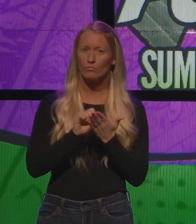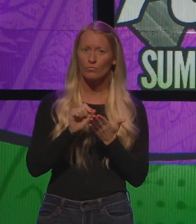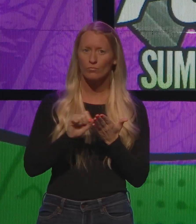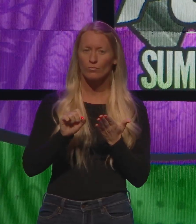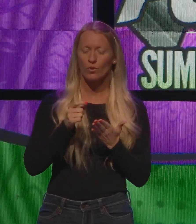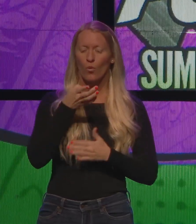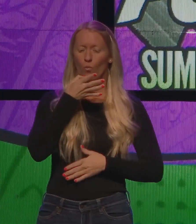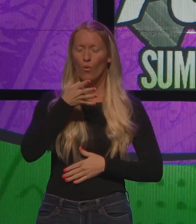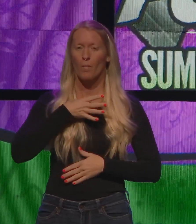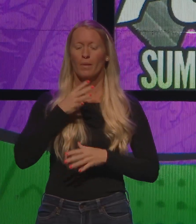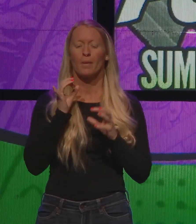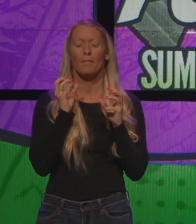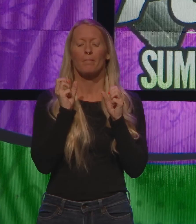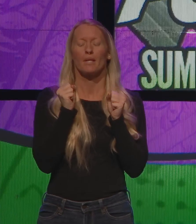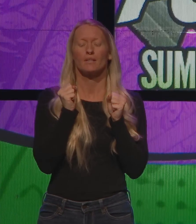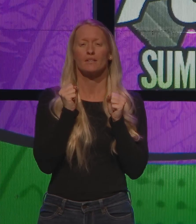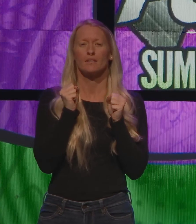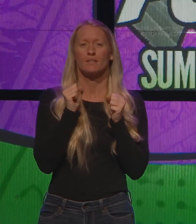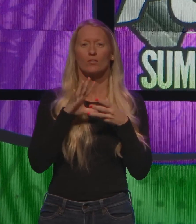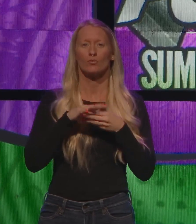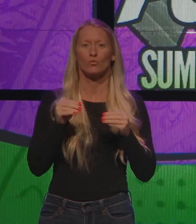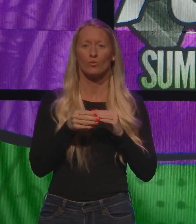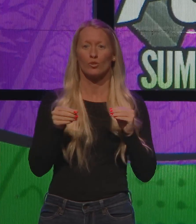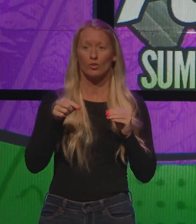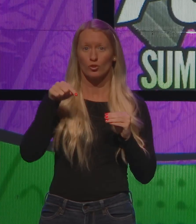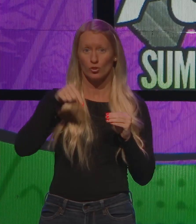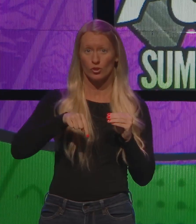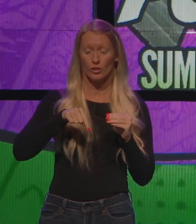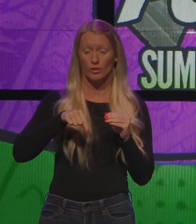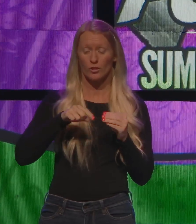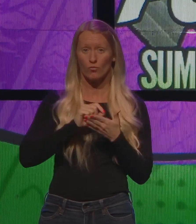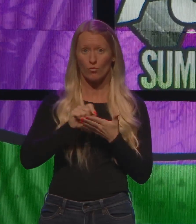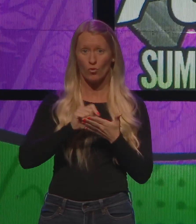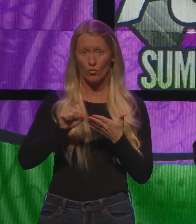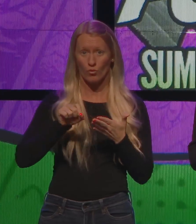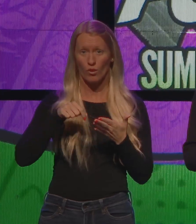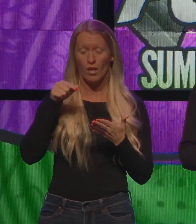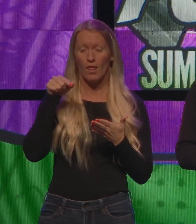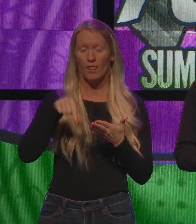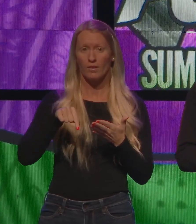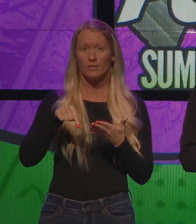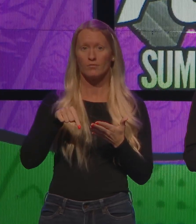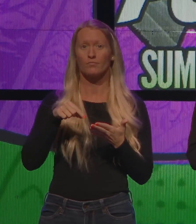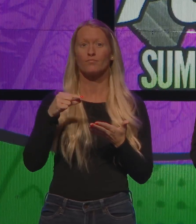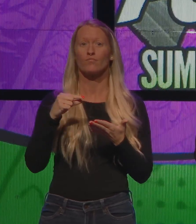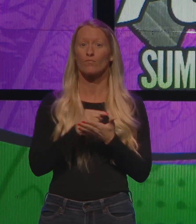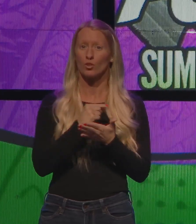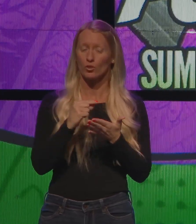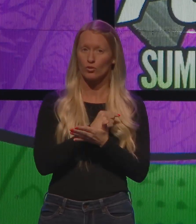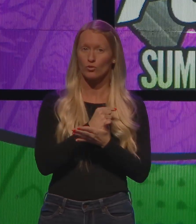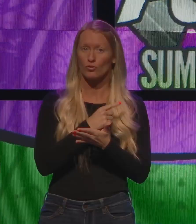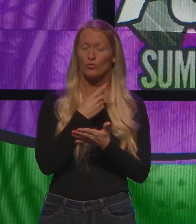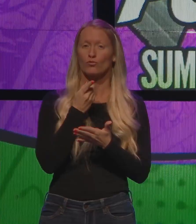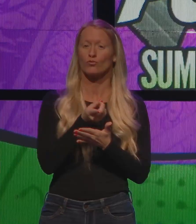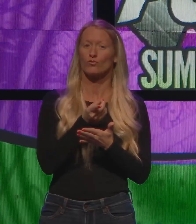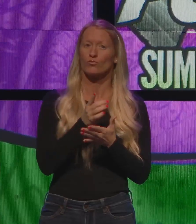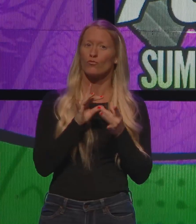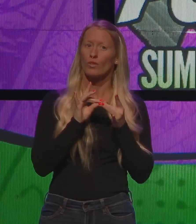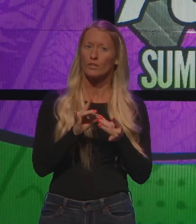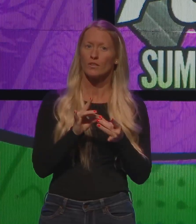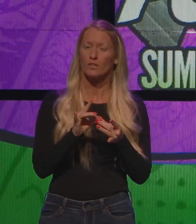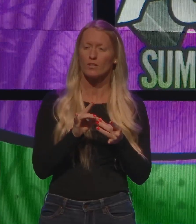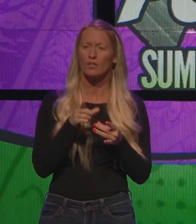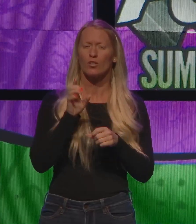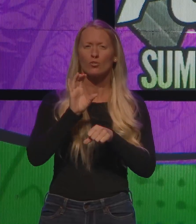had an amazing story. And she wrote this. She said, this is a verse referencing the verse that we just read, that